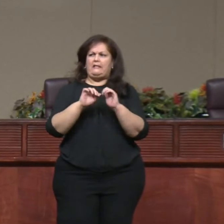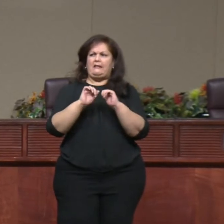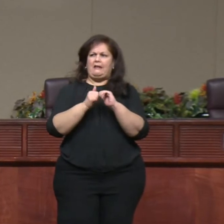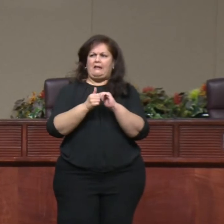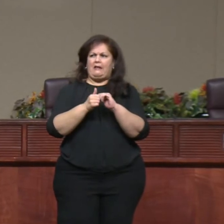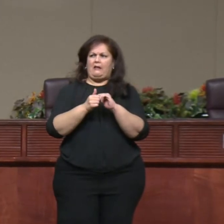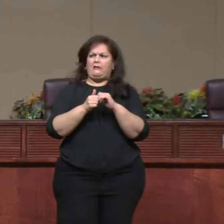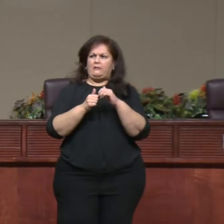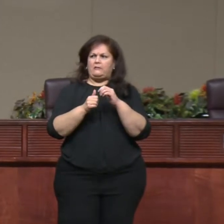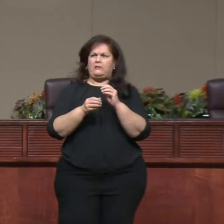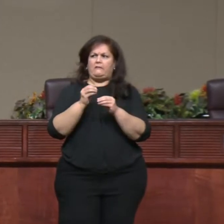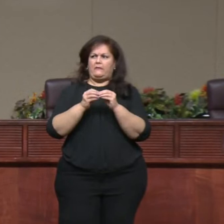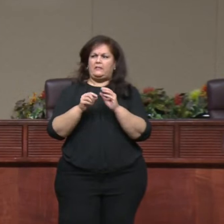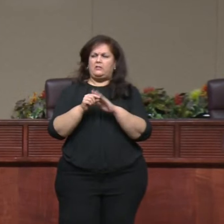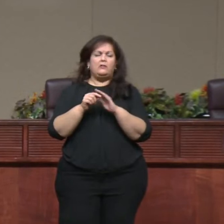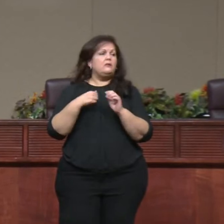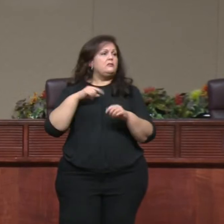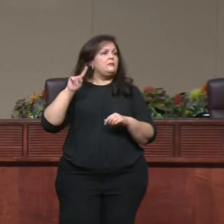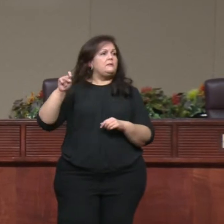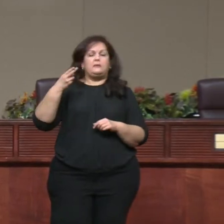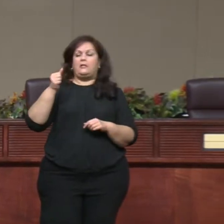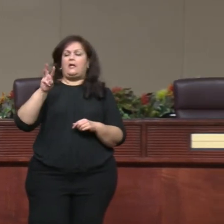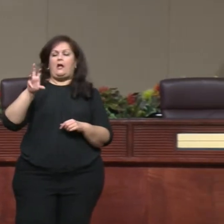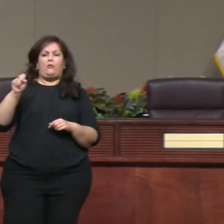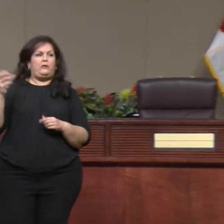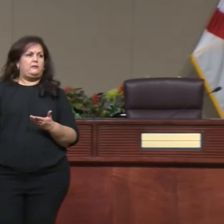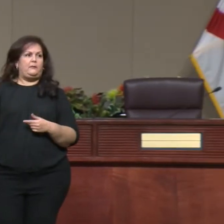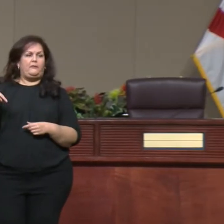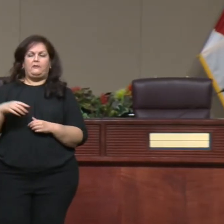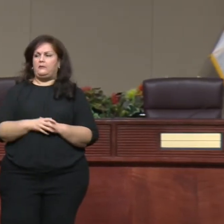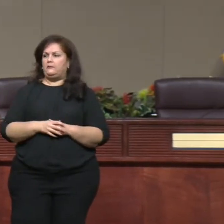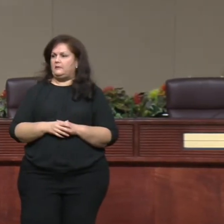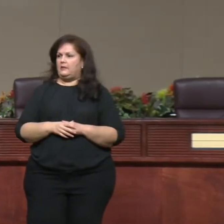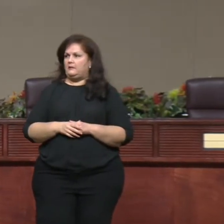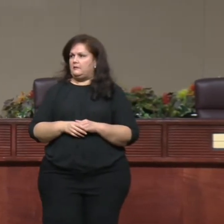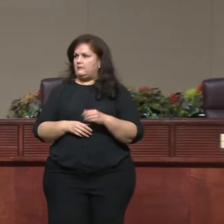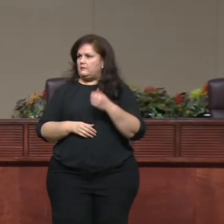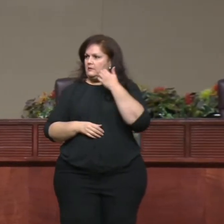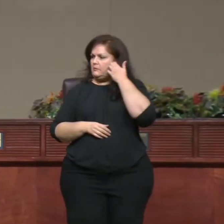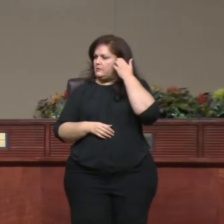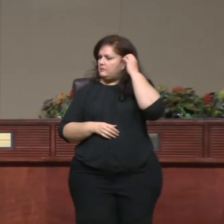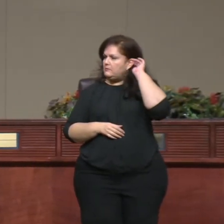So we'll ask Mr. Howard to come forward.